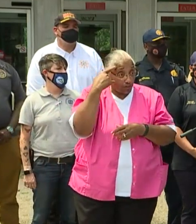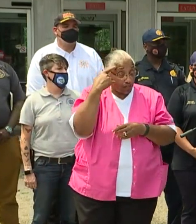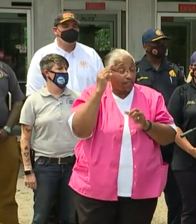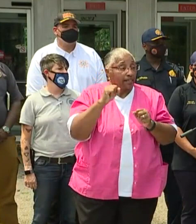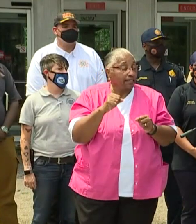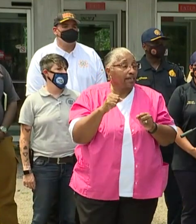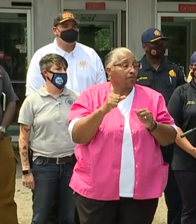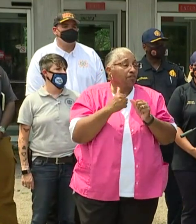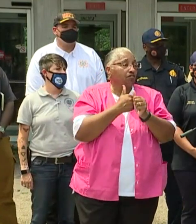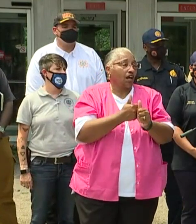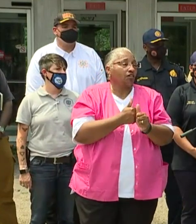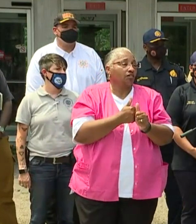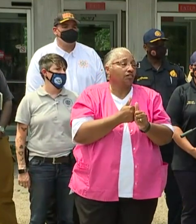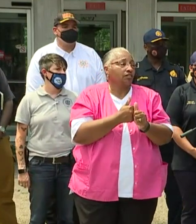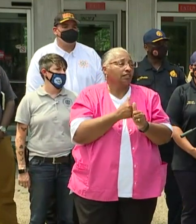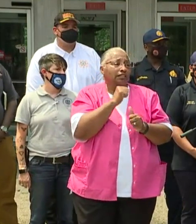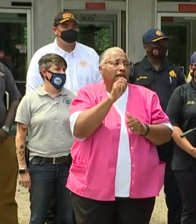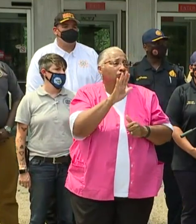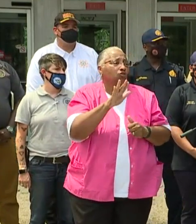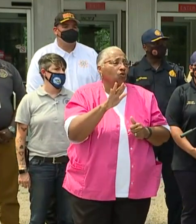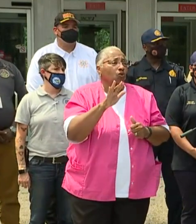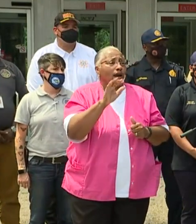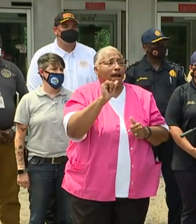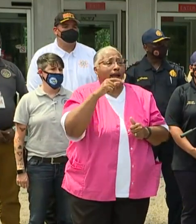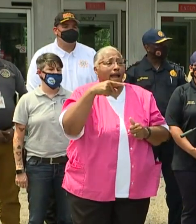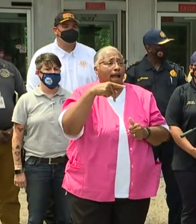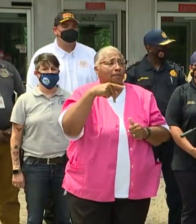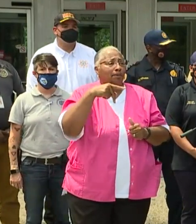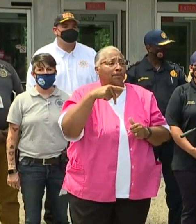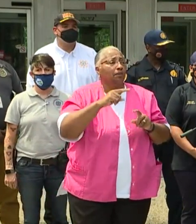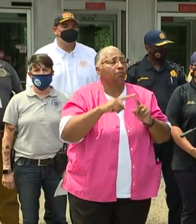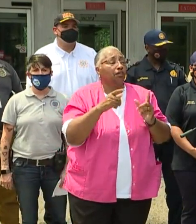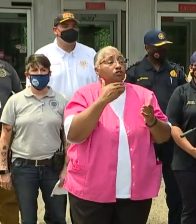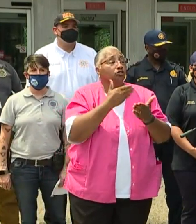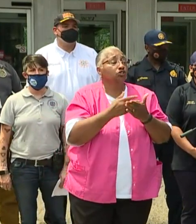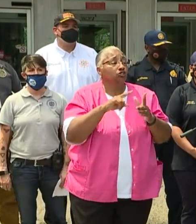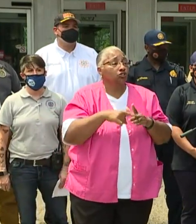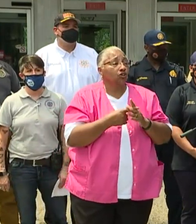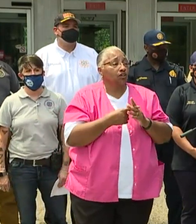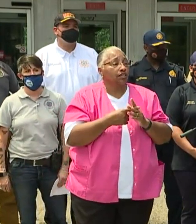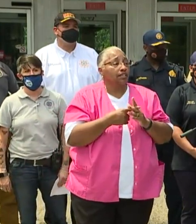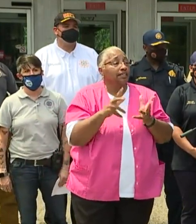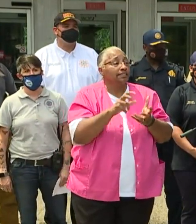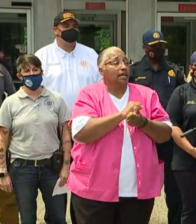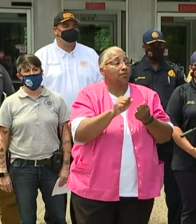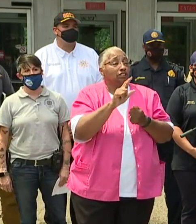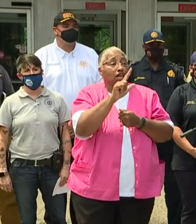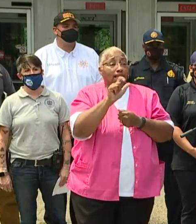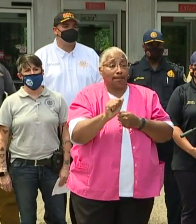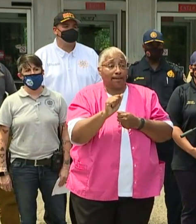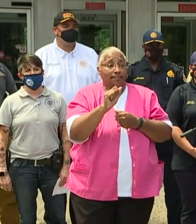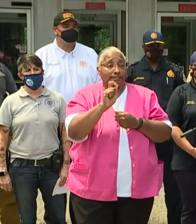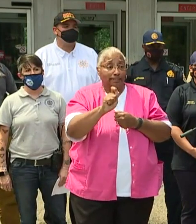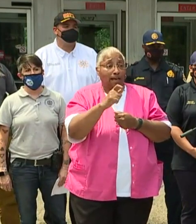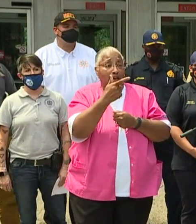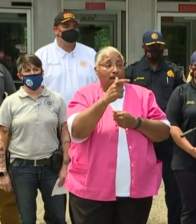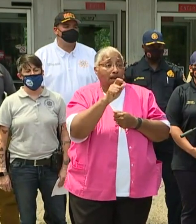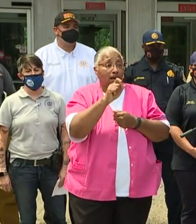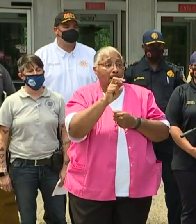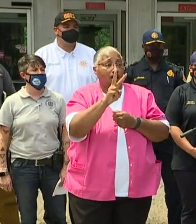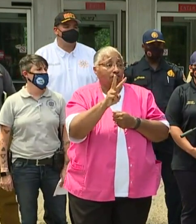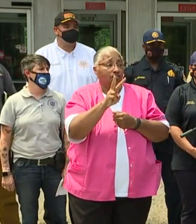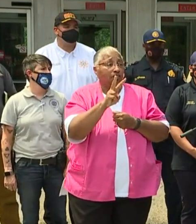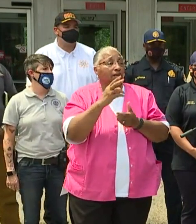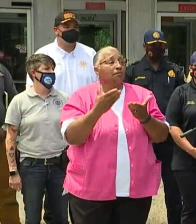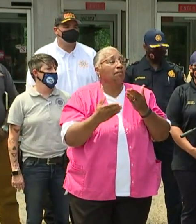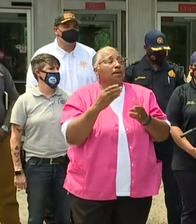your application, it's not anything like that, but it's a good start. And again, that's damage.la.gov, realizing that it may be a little bit before